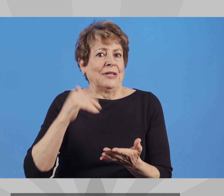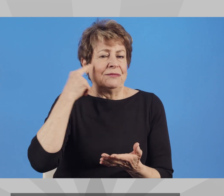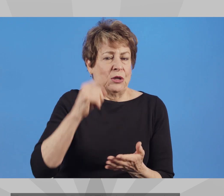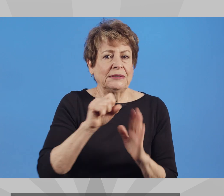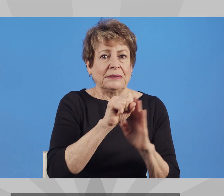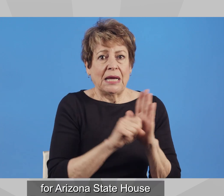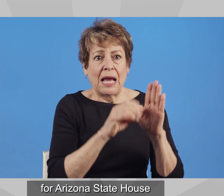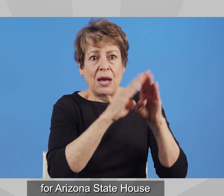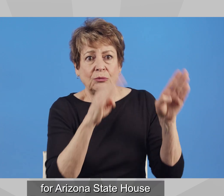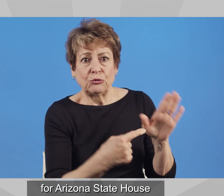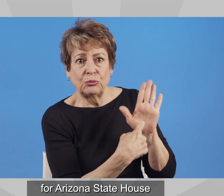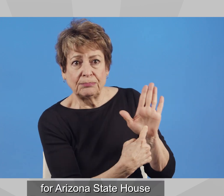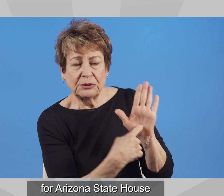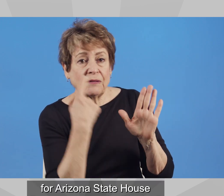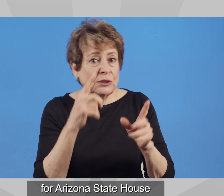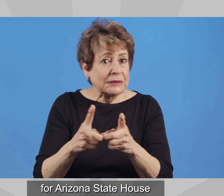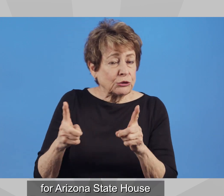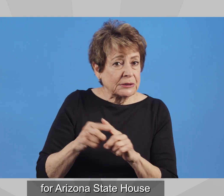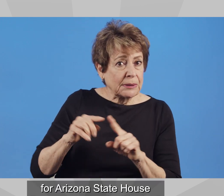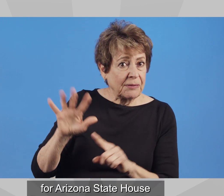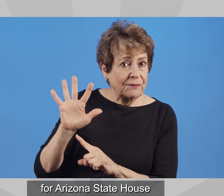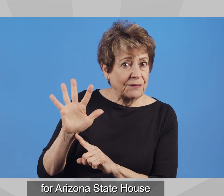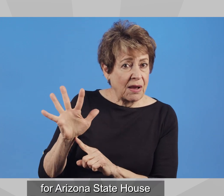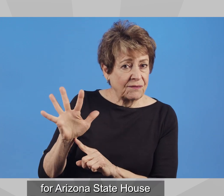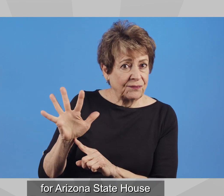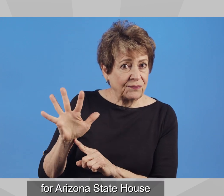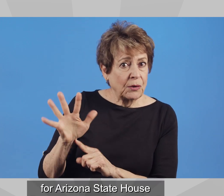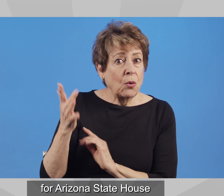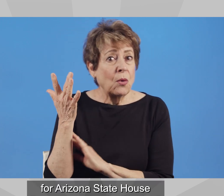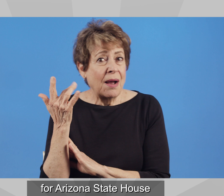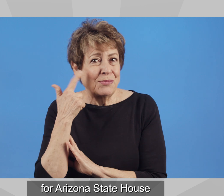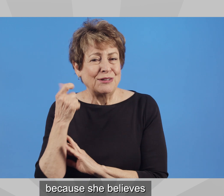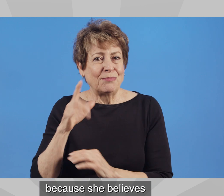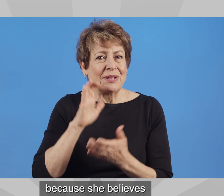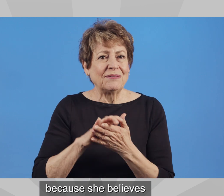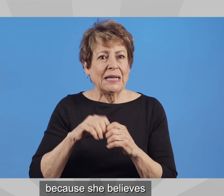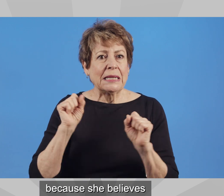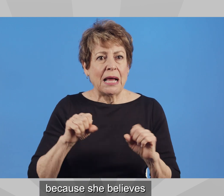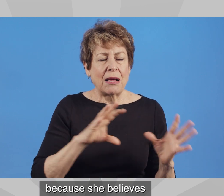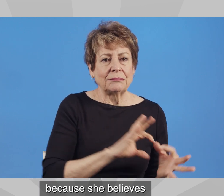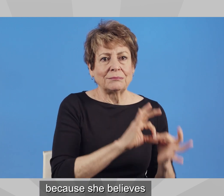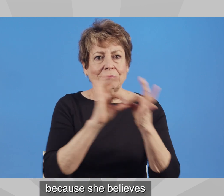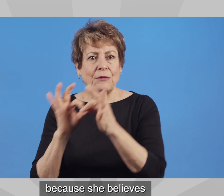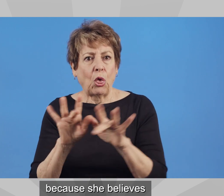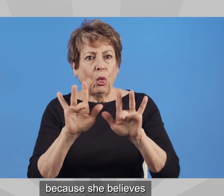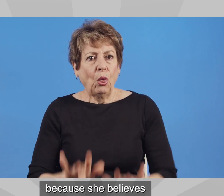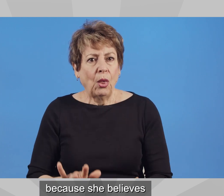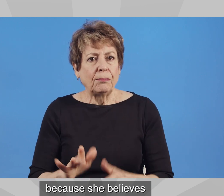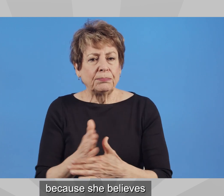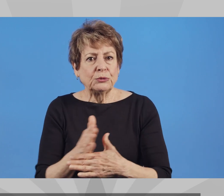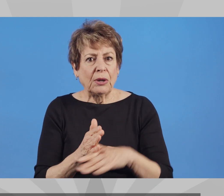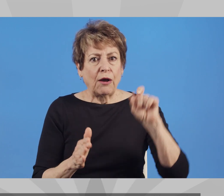Dorri Thyden is running for Arizona State House Representative for District 5 because she believes she can bridge